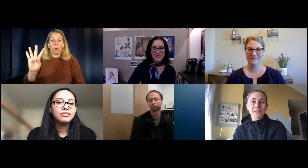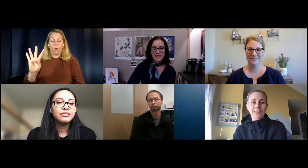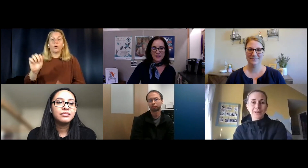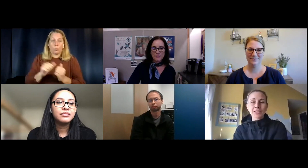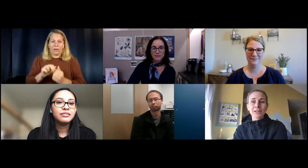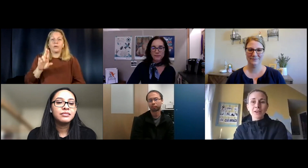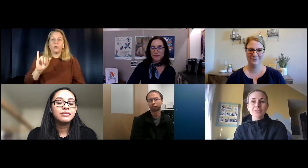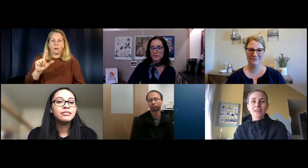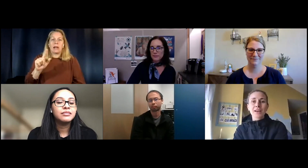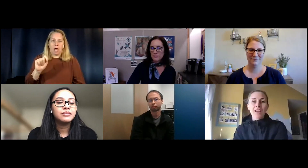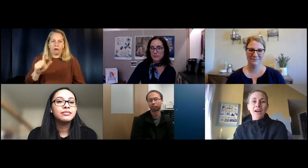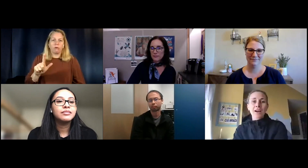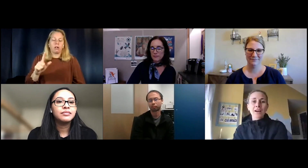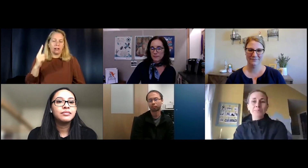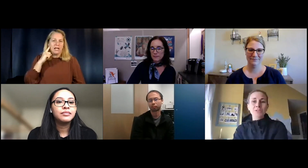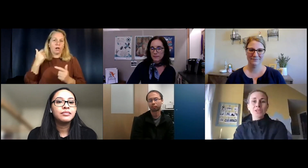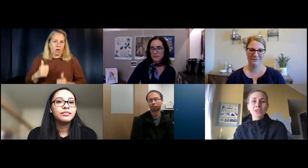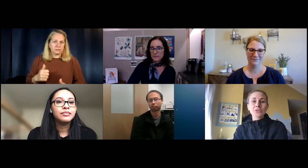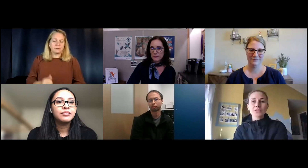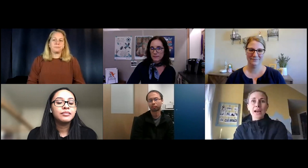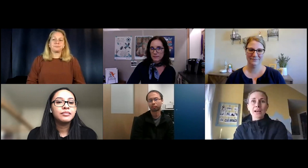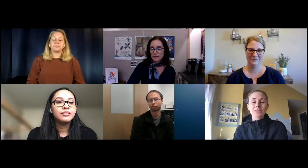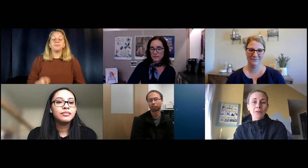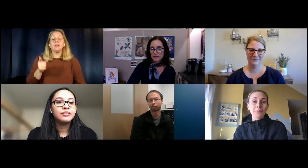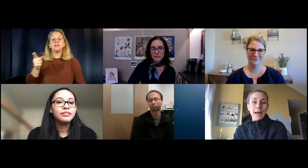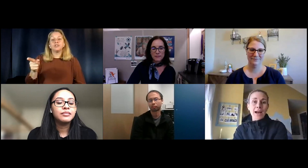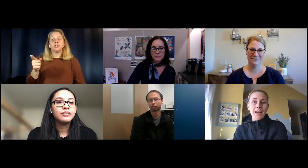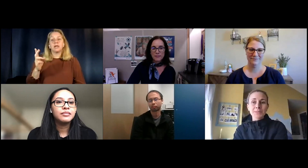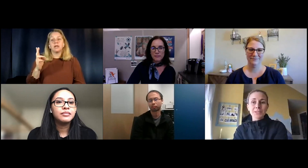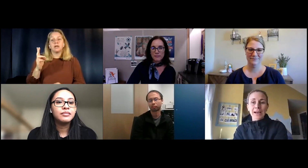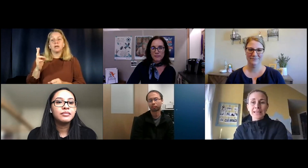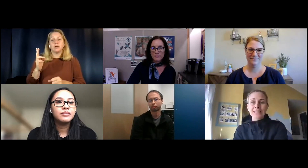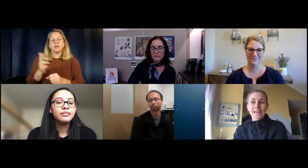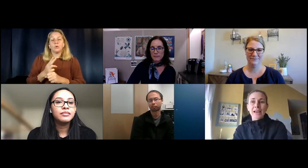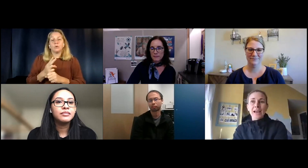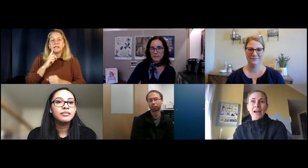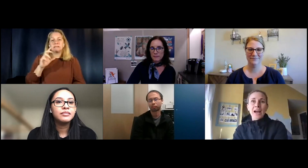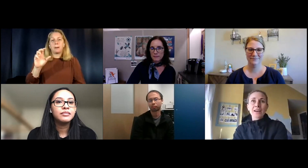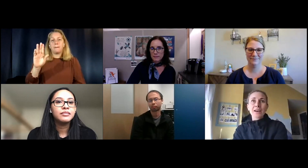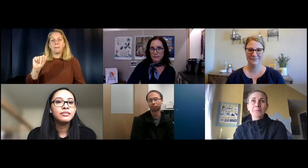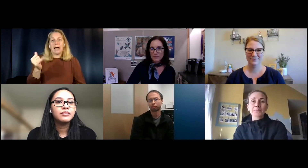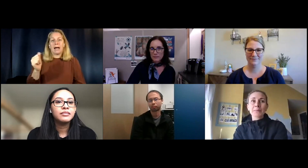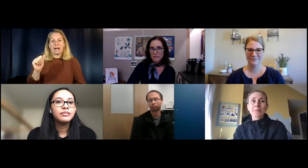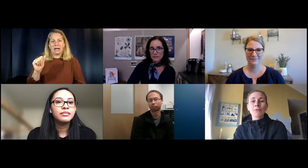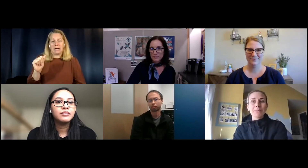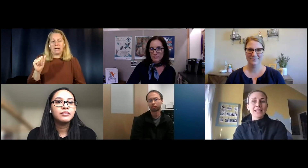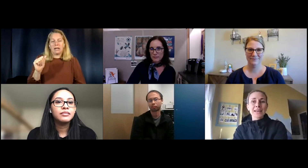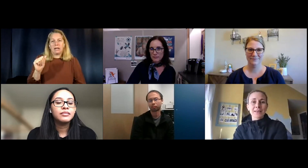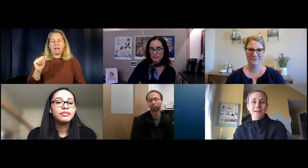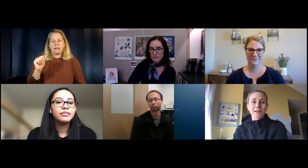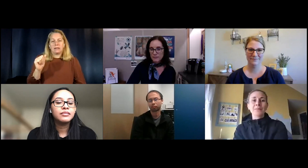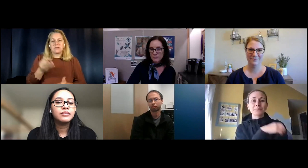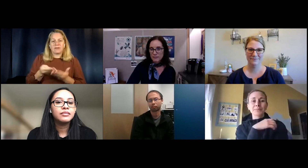unilateral hearing loss. She used a soft Baja device, and our